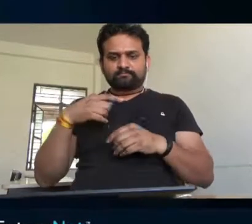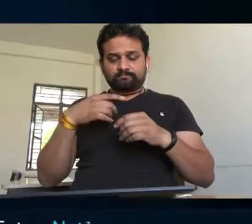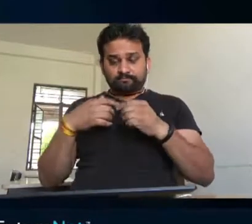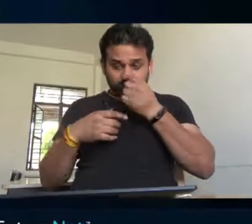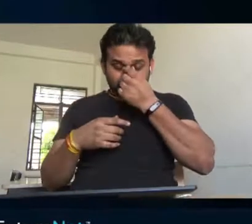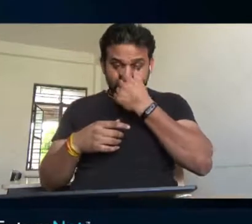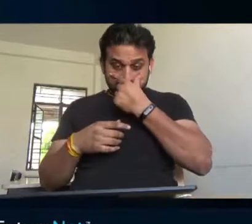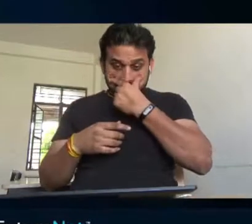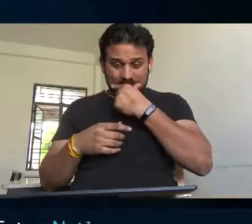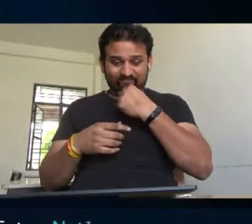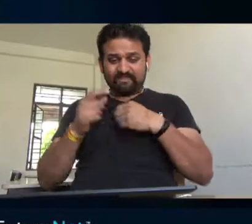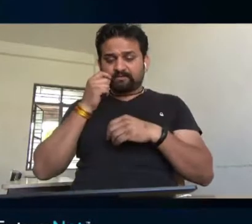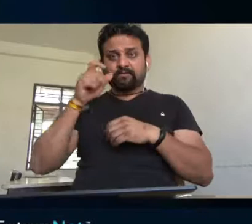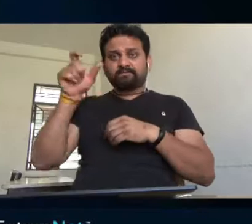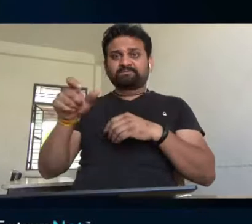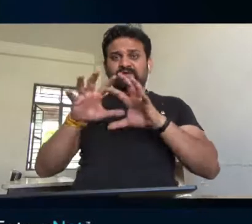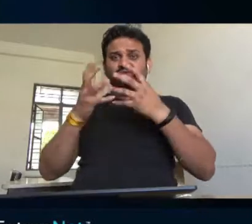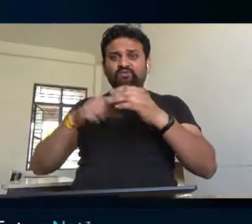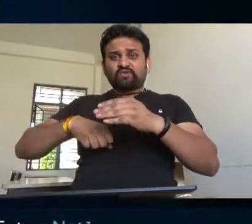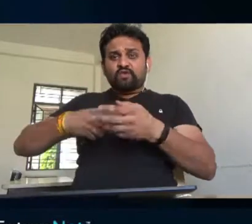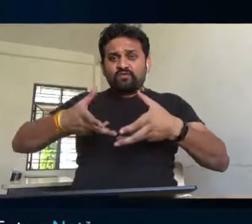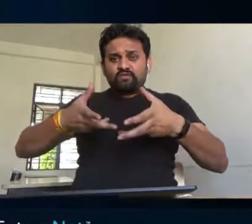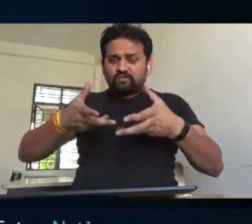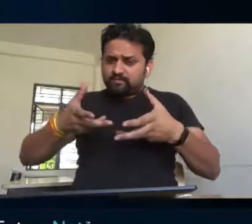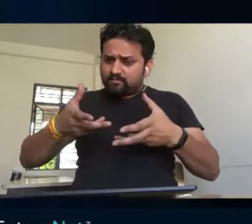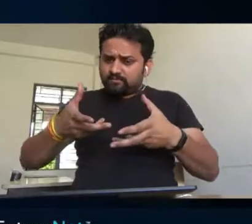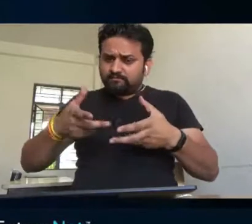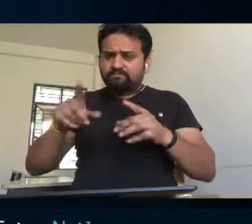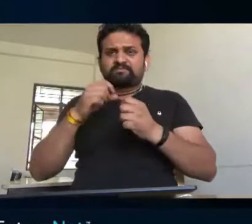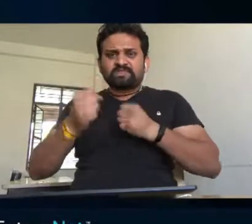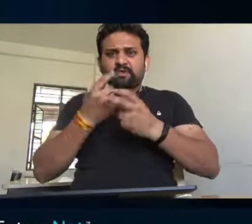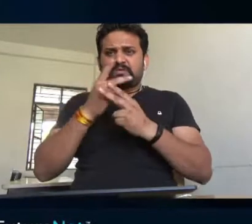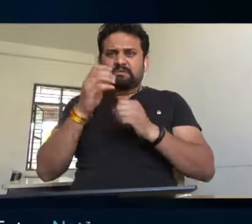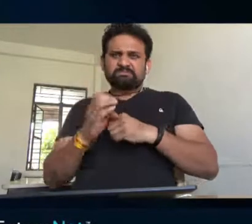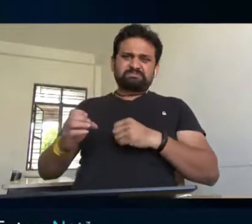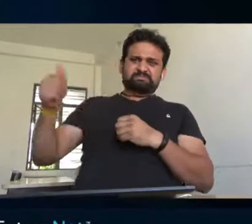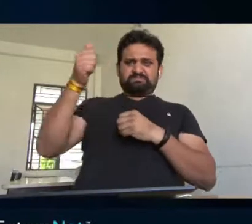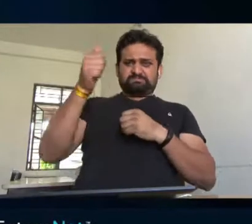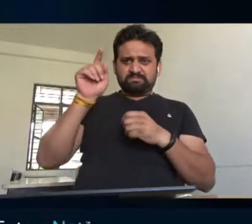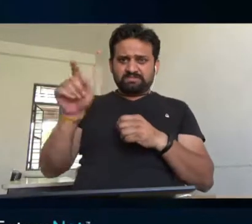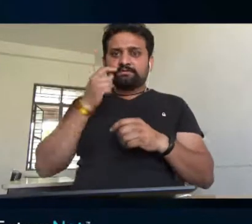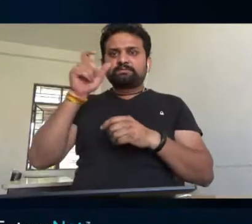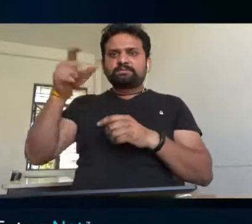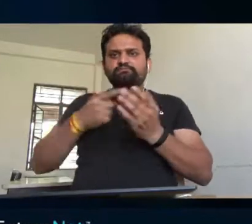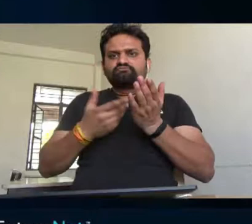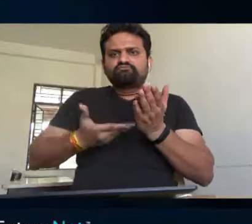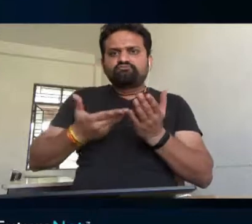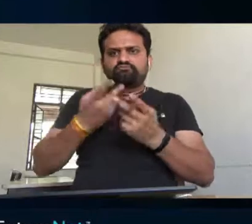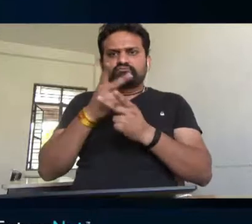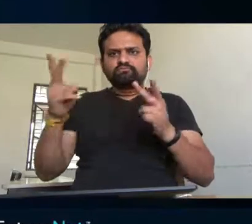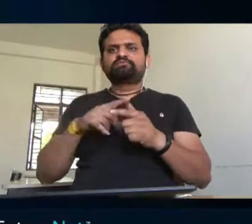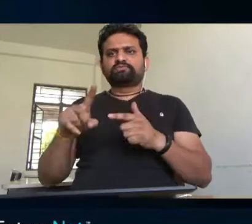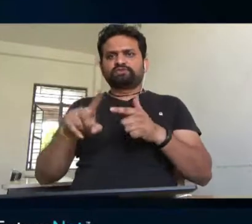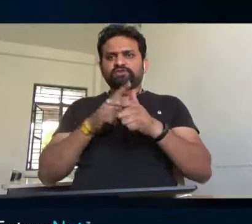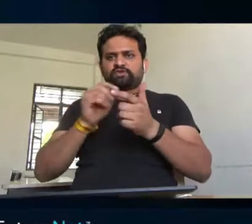lot of money and a lot of activity in FutureNet Sports. And we are more than proud that we have